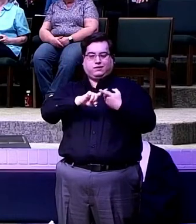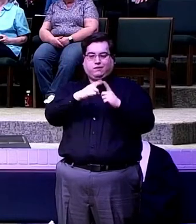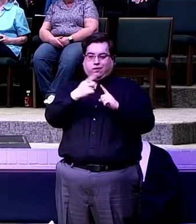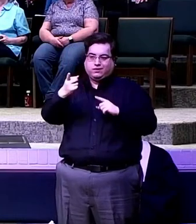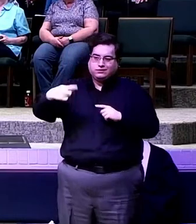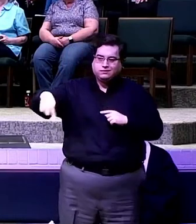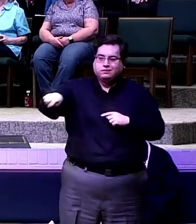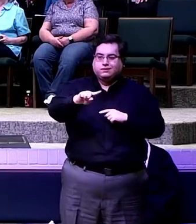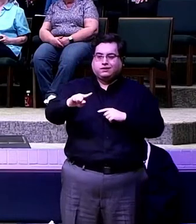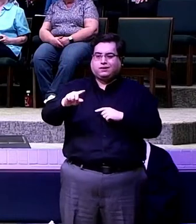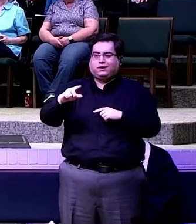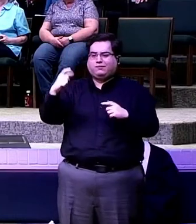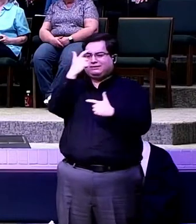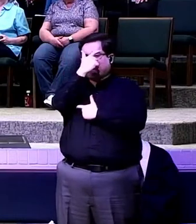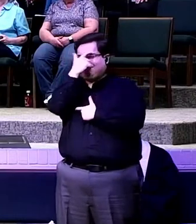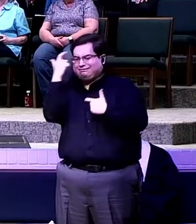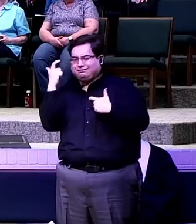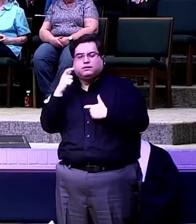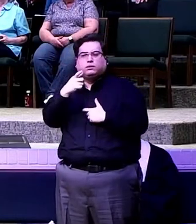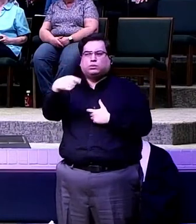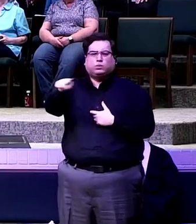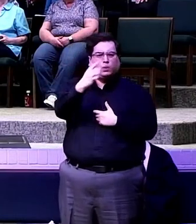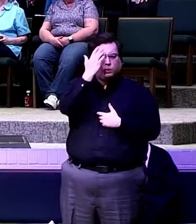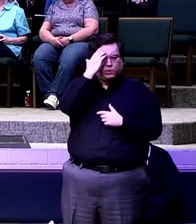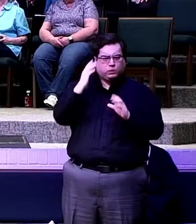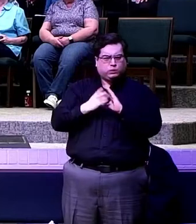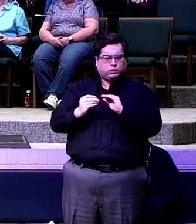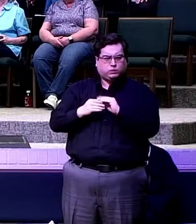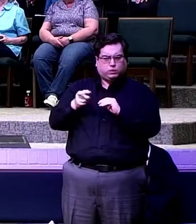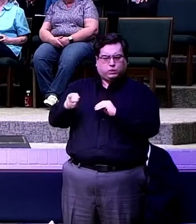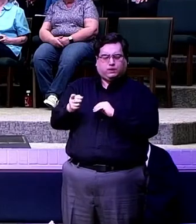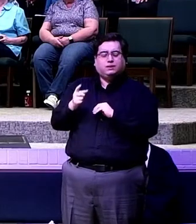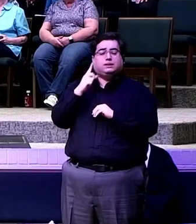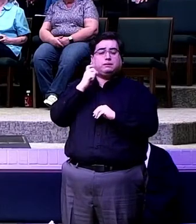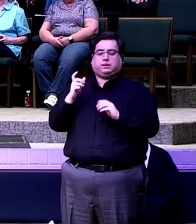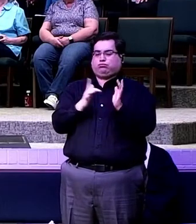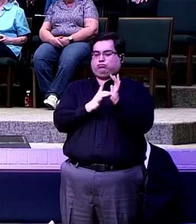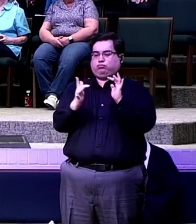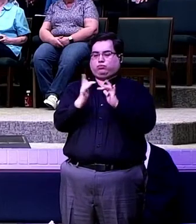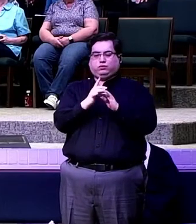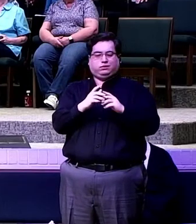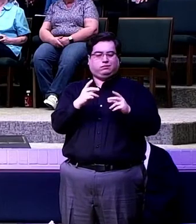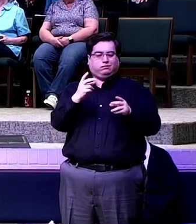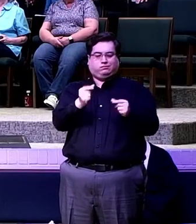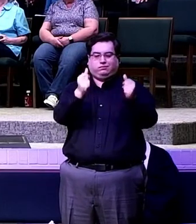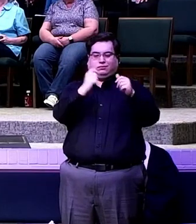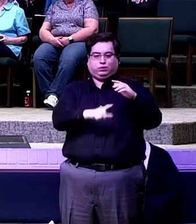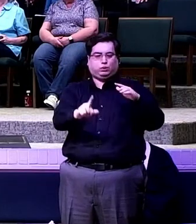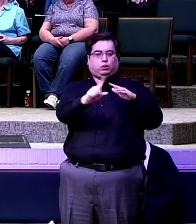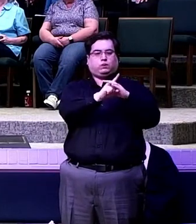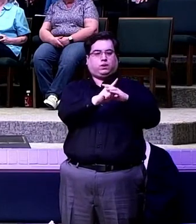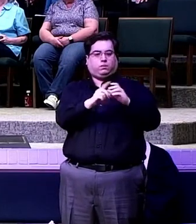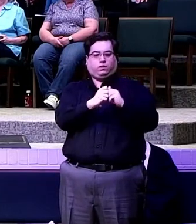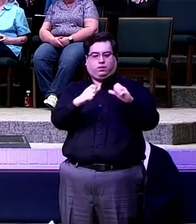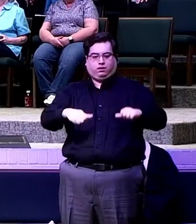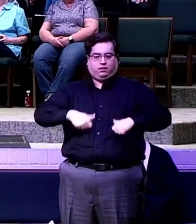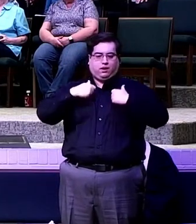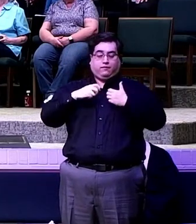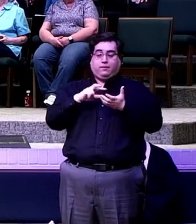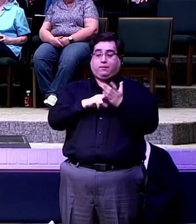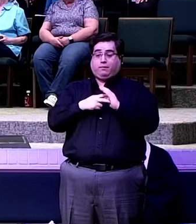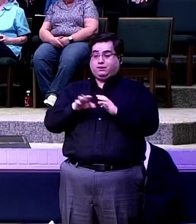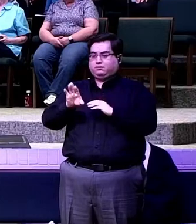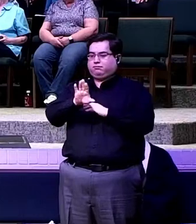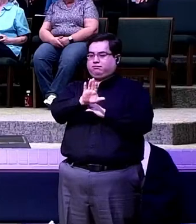know the story. You know what happens. And just because Jesus shows up in the fullness of life doesn't take